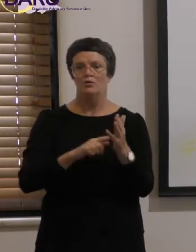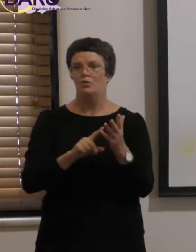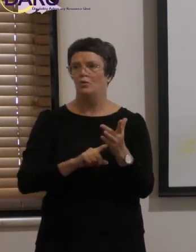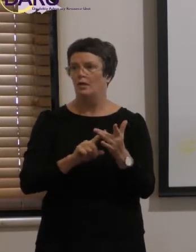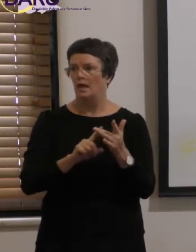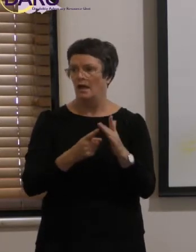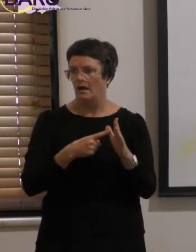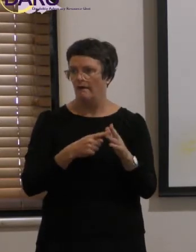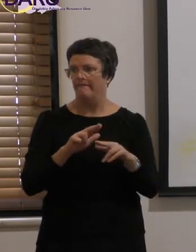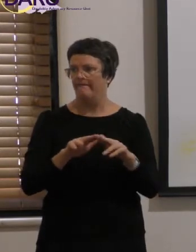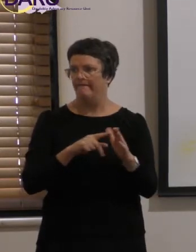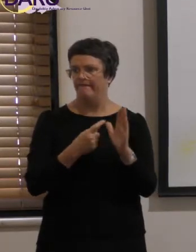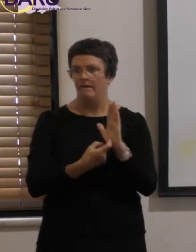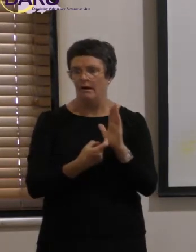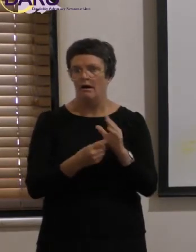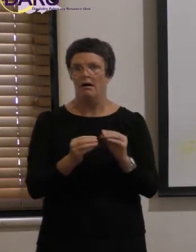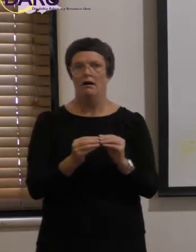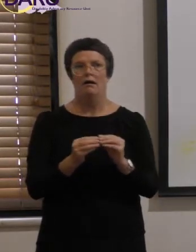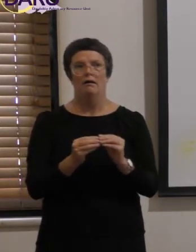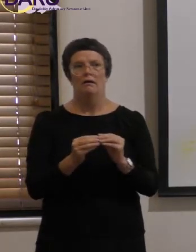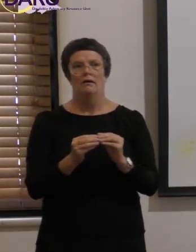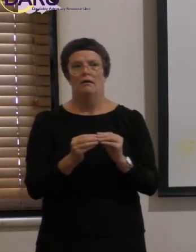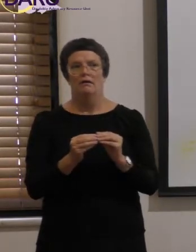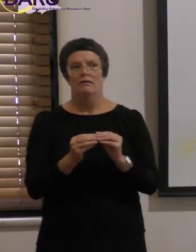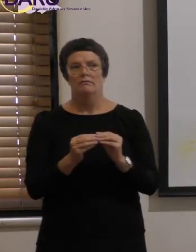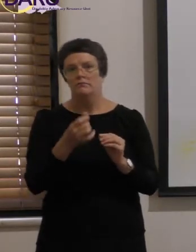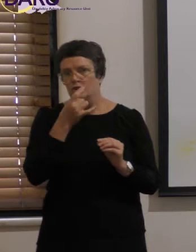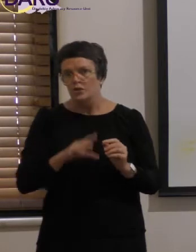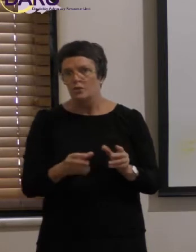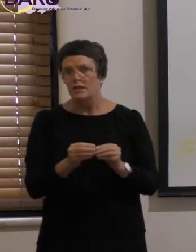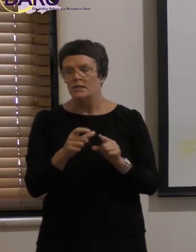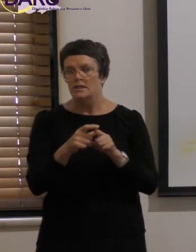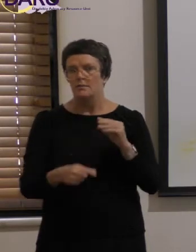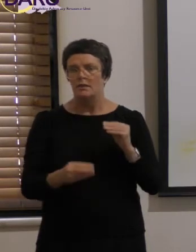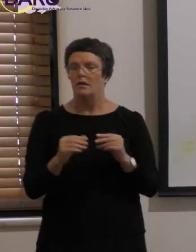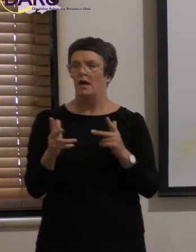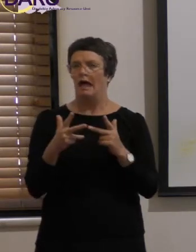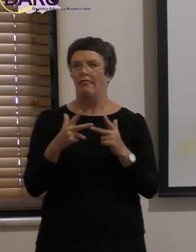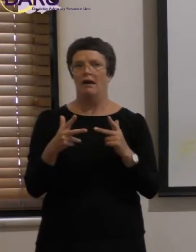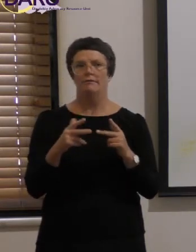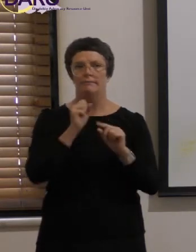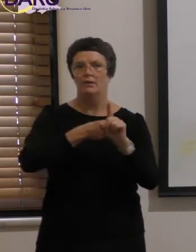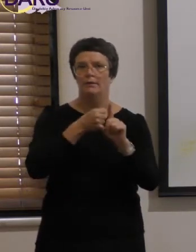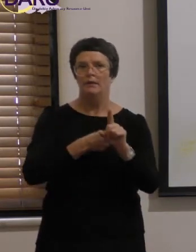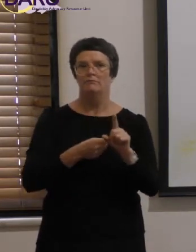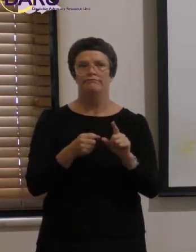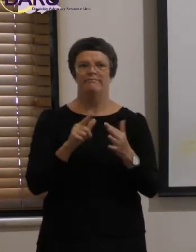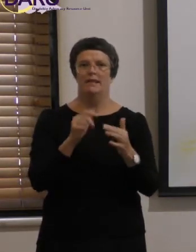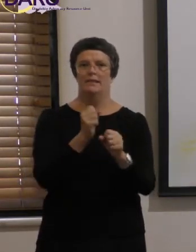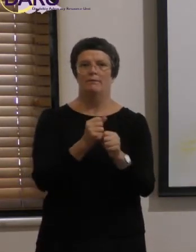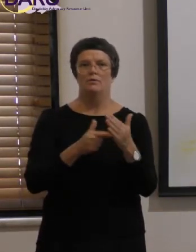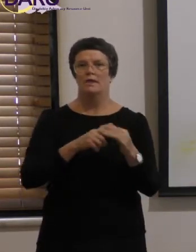Association for Children with Disability, and there's a couple of different ones in different states, but also lobby groups, you know, like Tasmanian